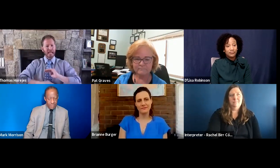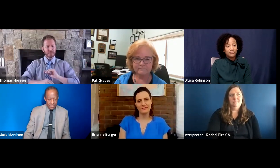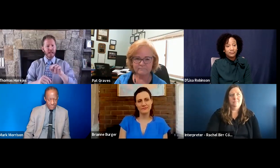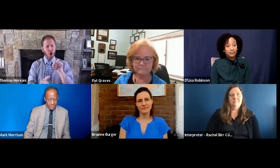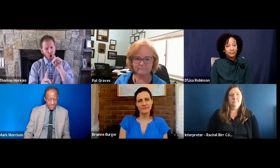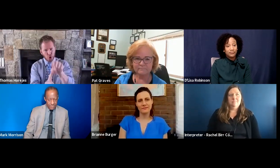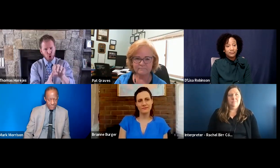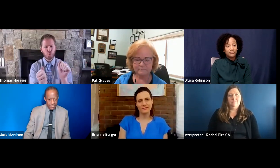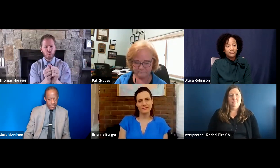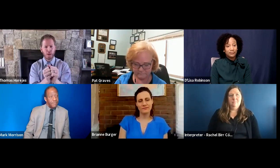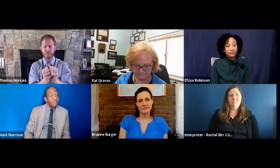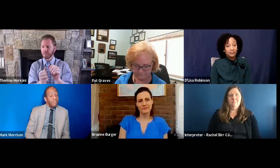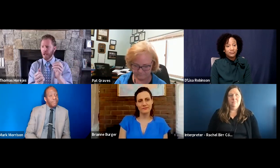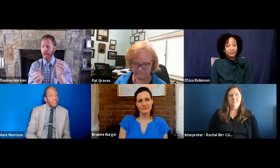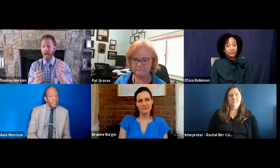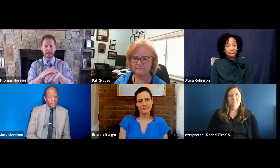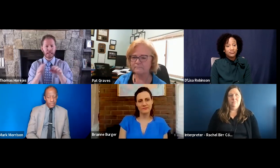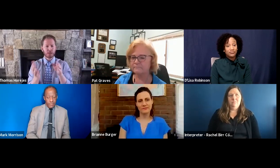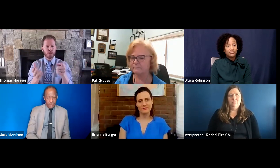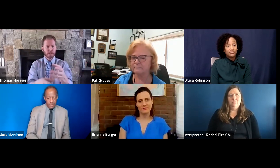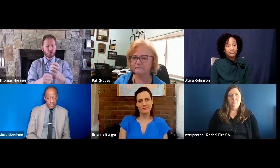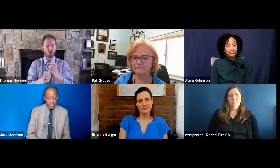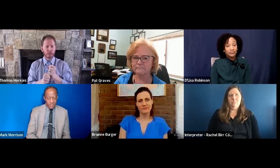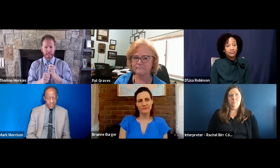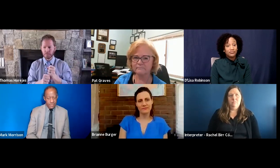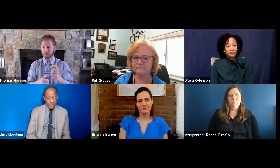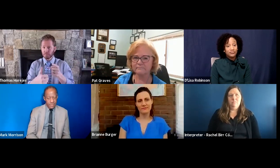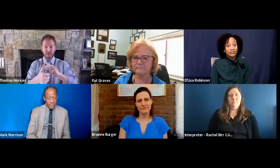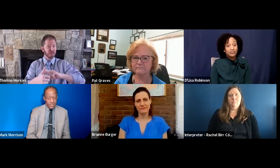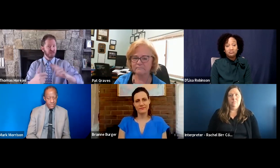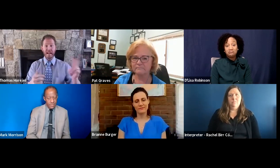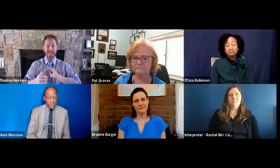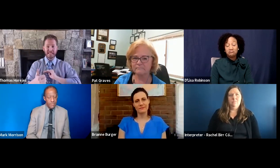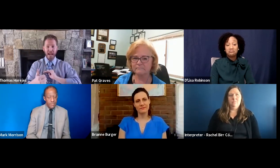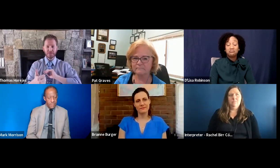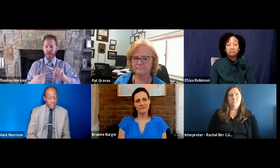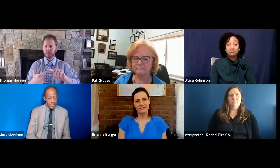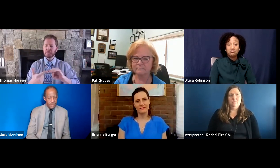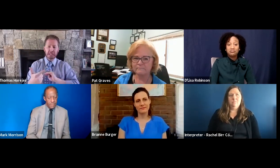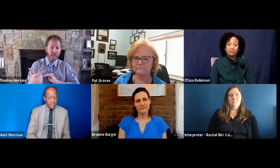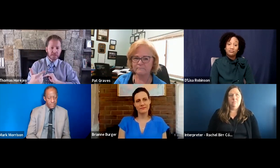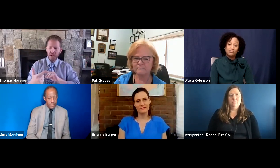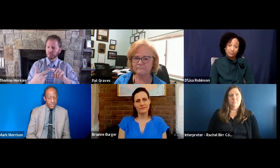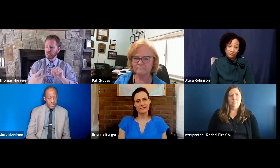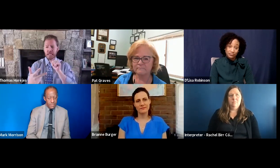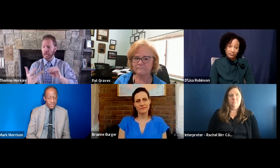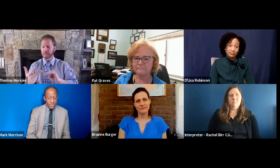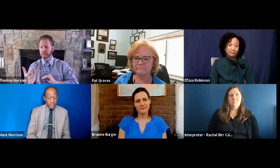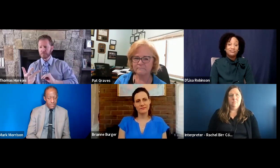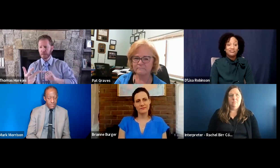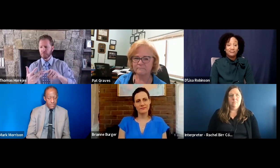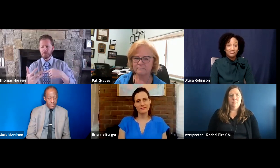If you are a deaf employee, how satisfied are you with the access services that you're receiving? Very